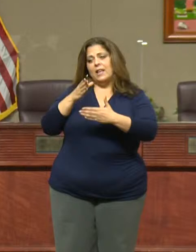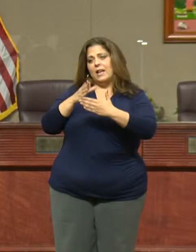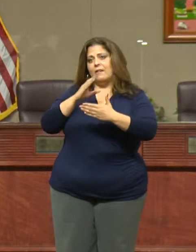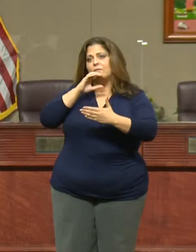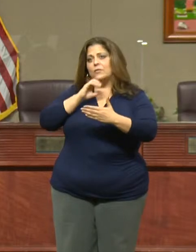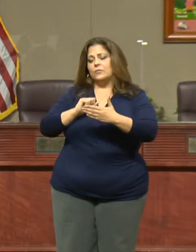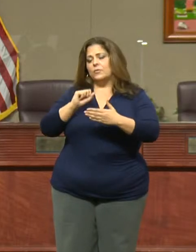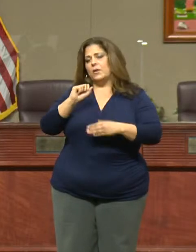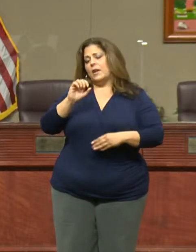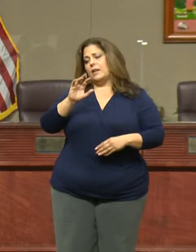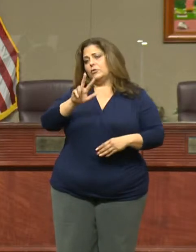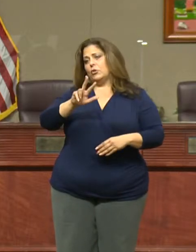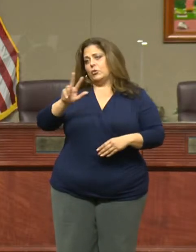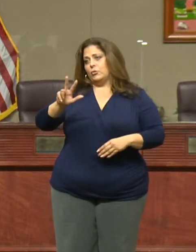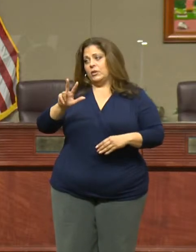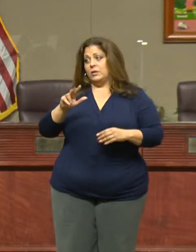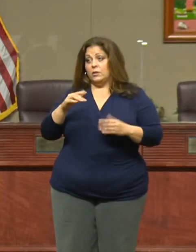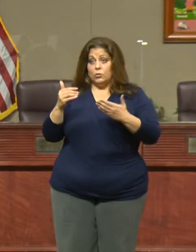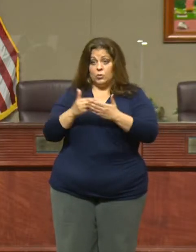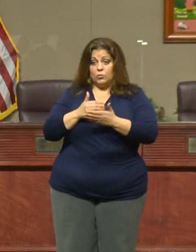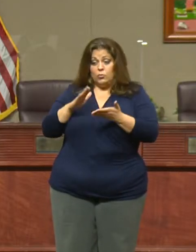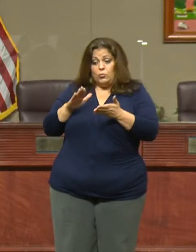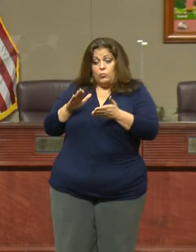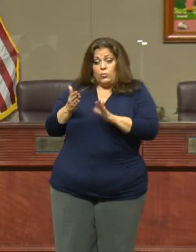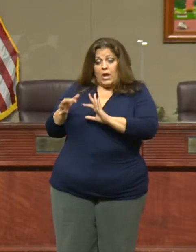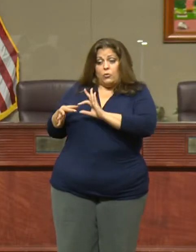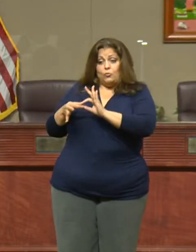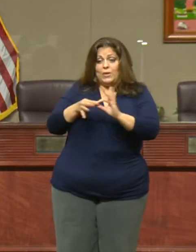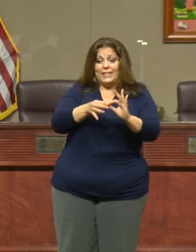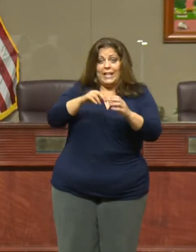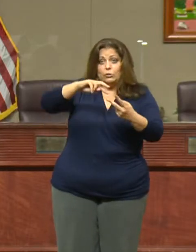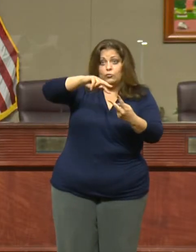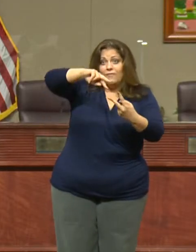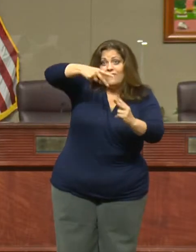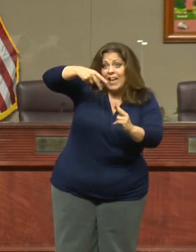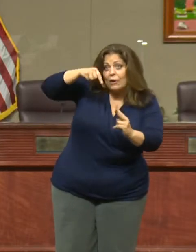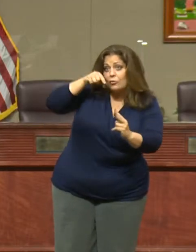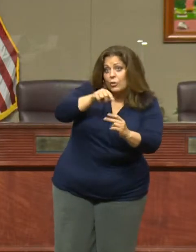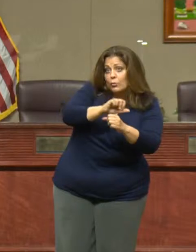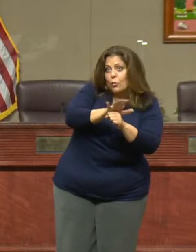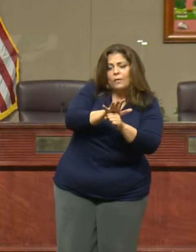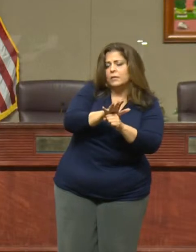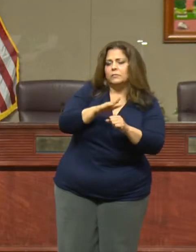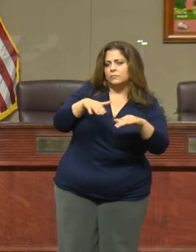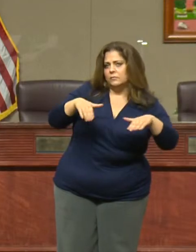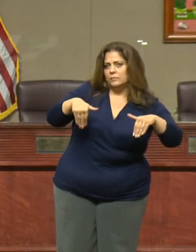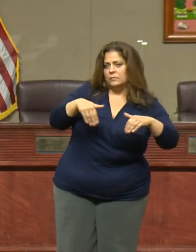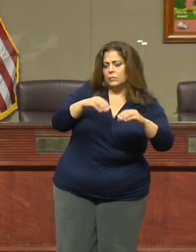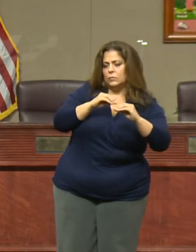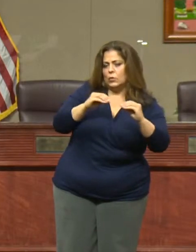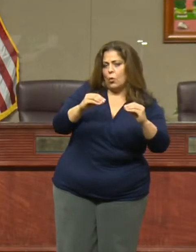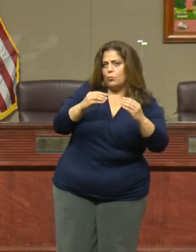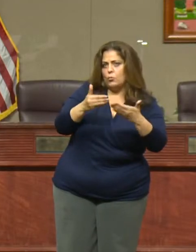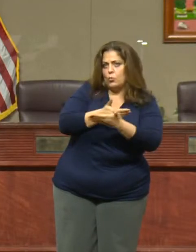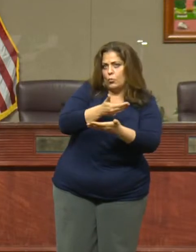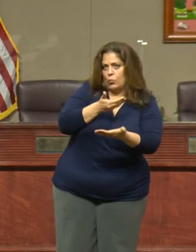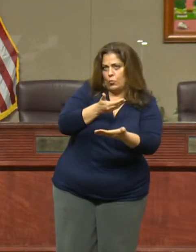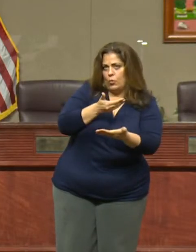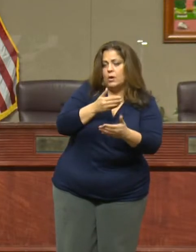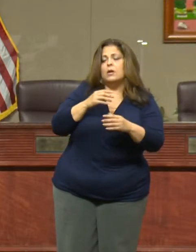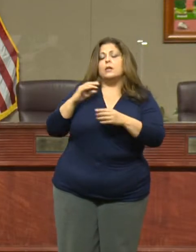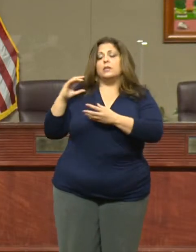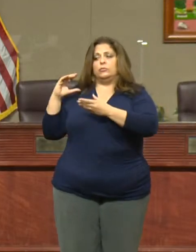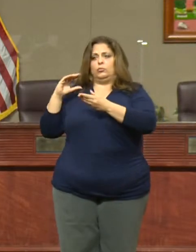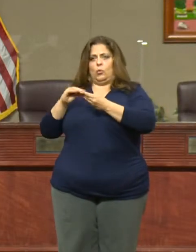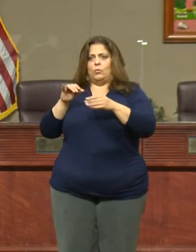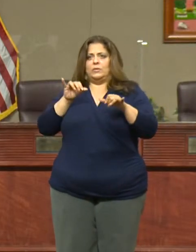33. There are no new deaths that we know on cases of the variant. The total continues to